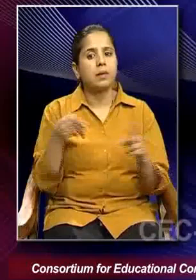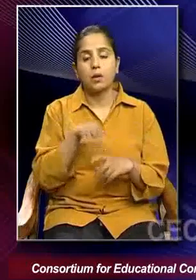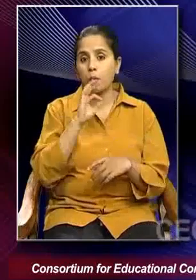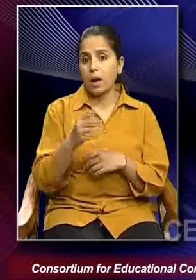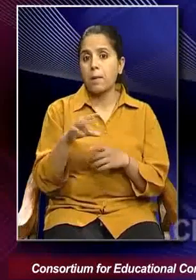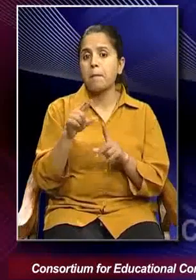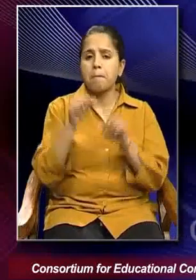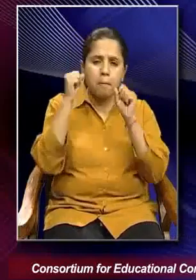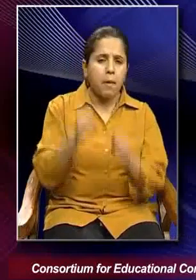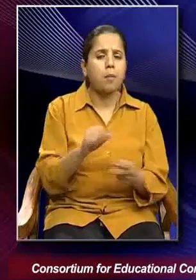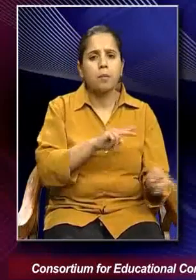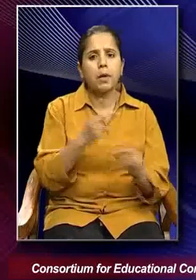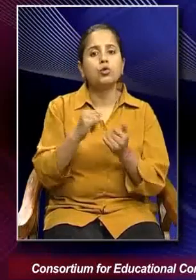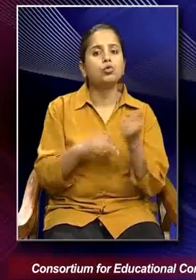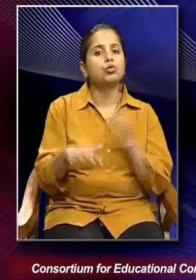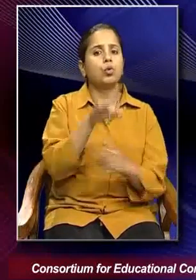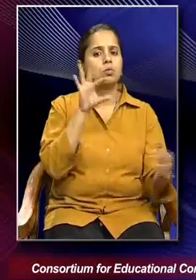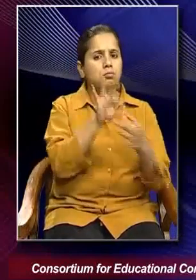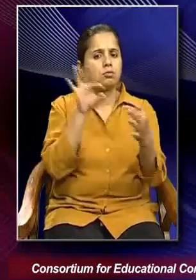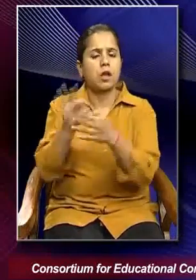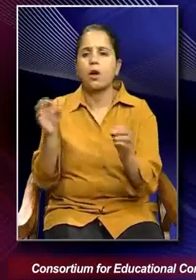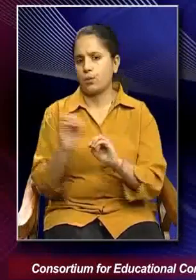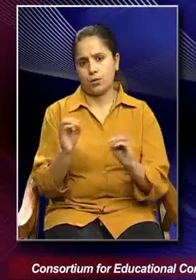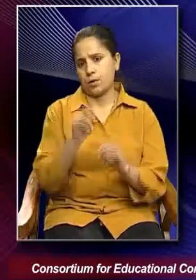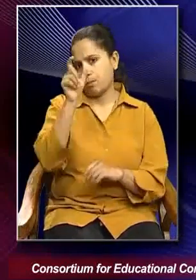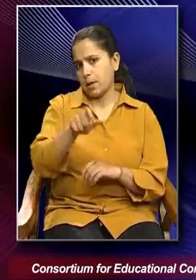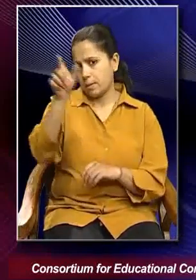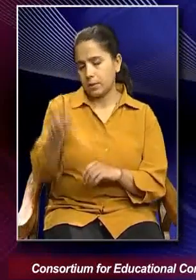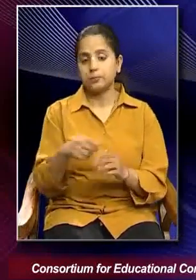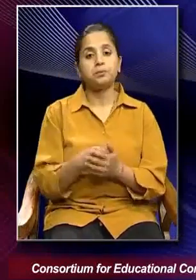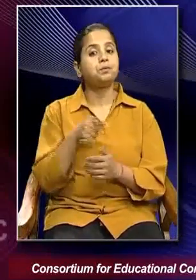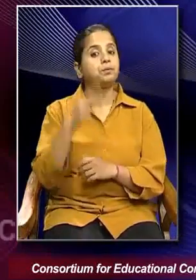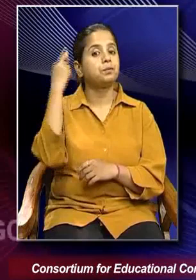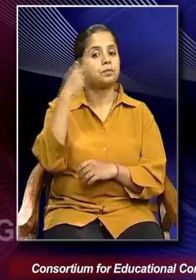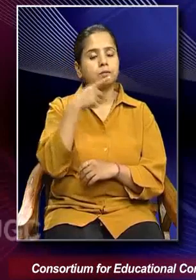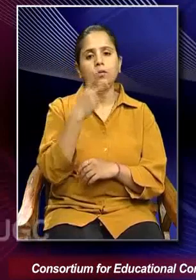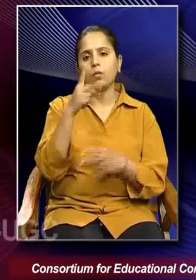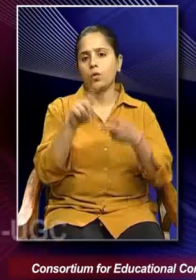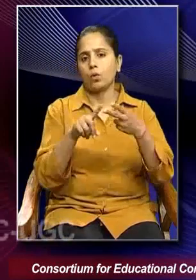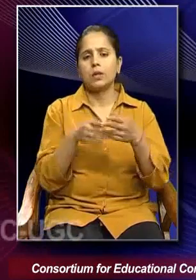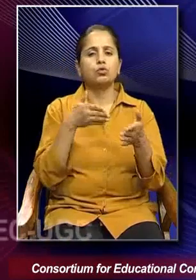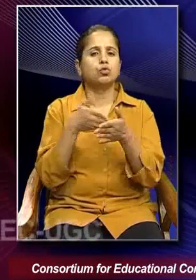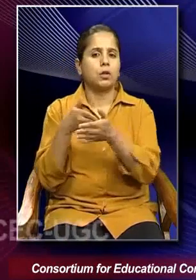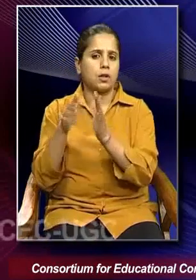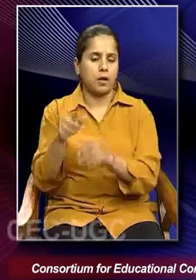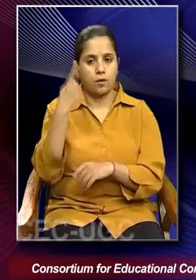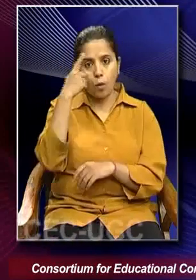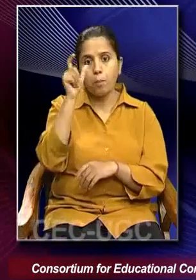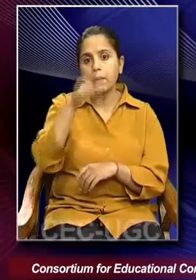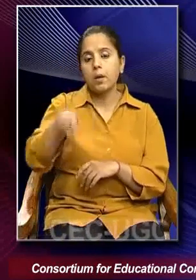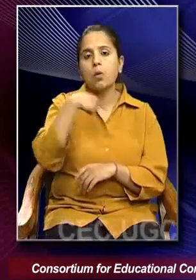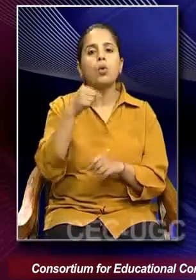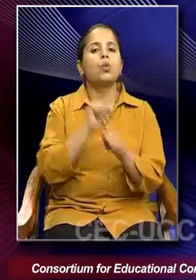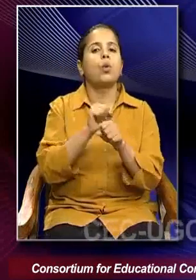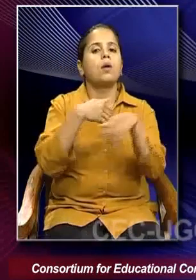permanent shift in the social milieu of the population. And so therefore, there are two critical challenges for people who work in the